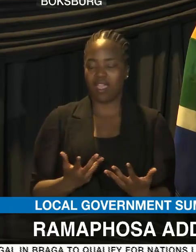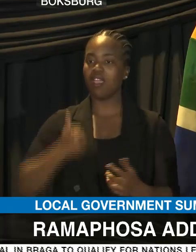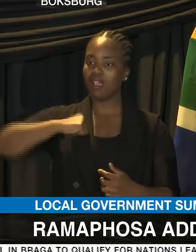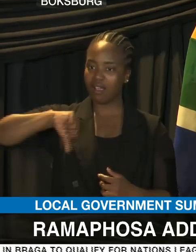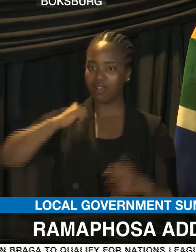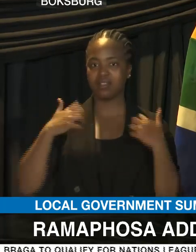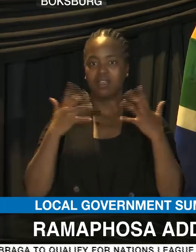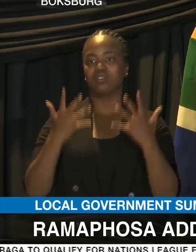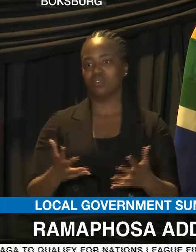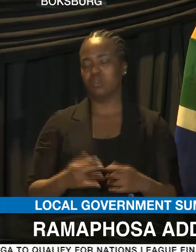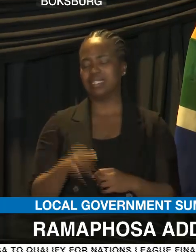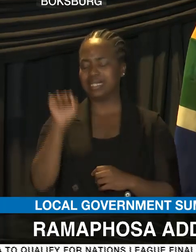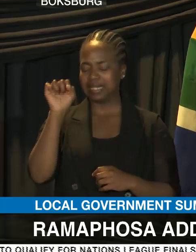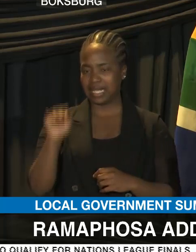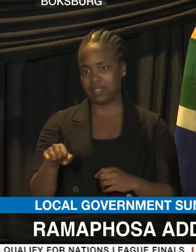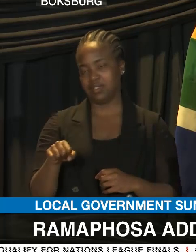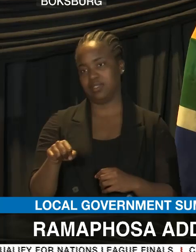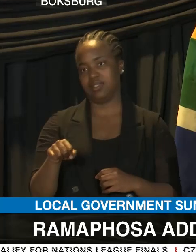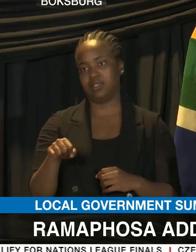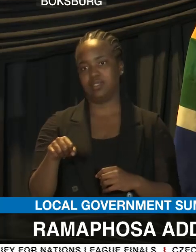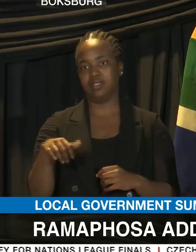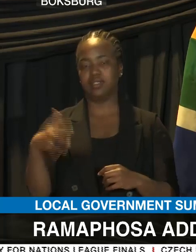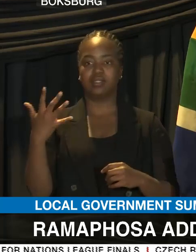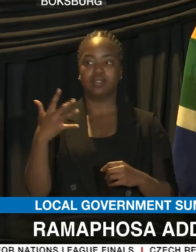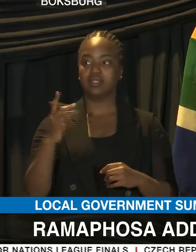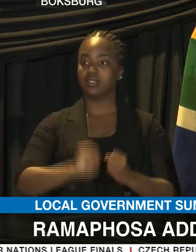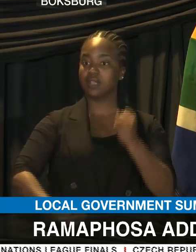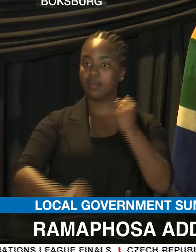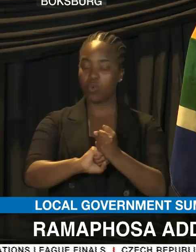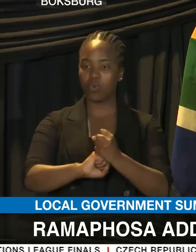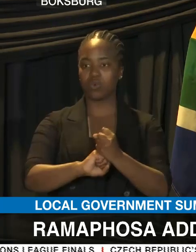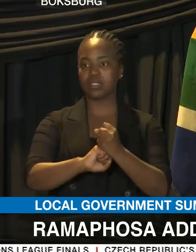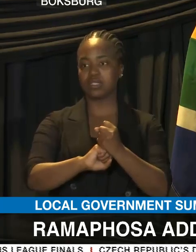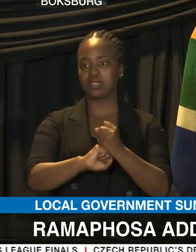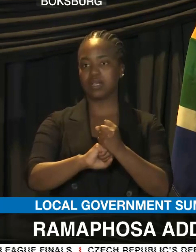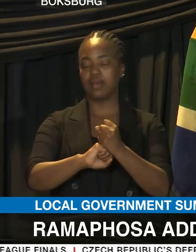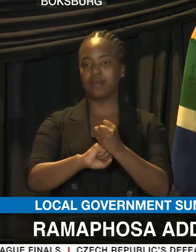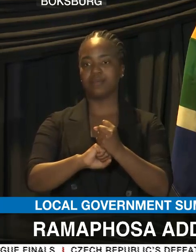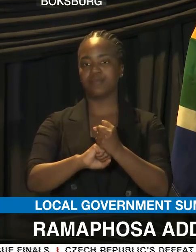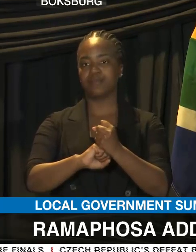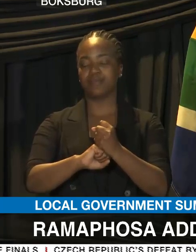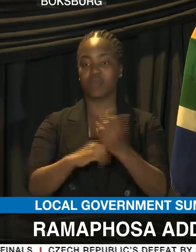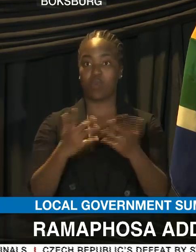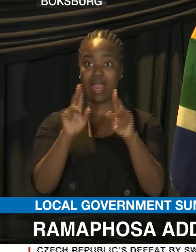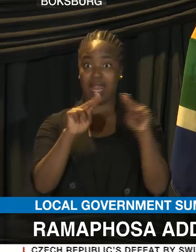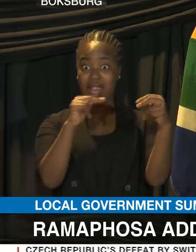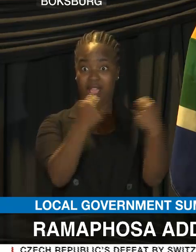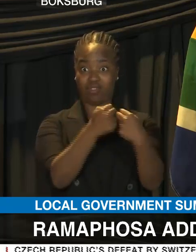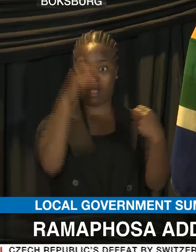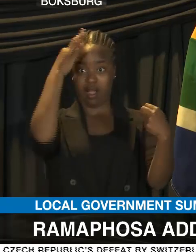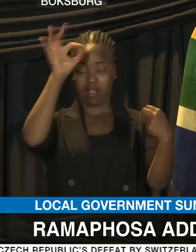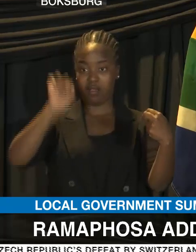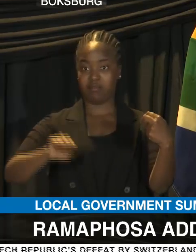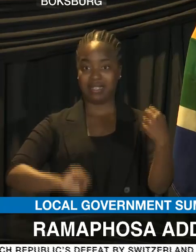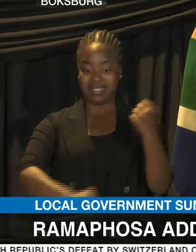level. Yes, it was supported at the national level with